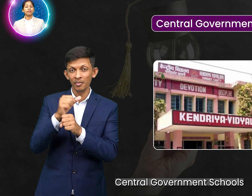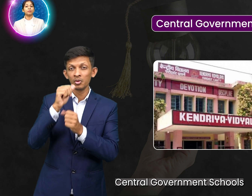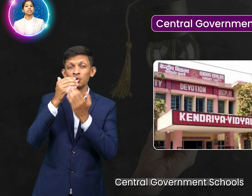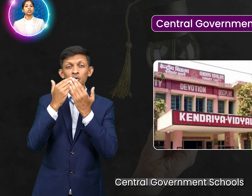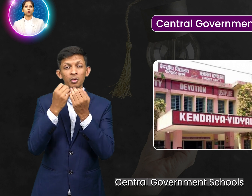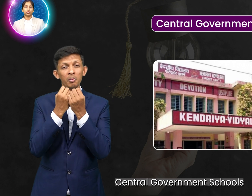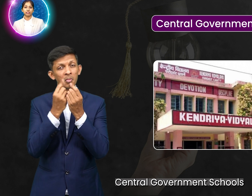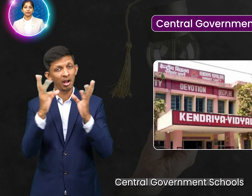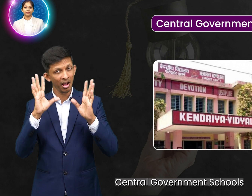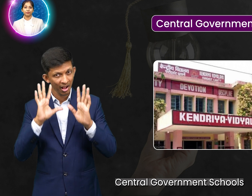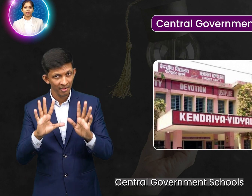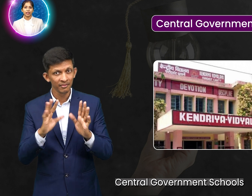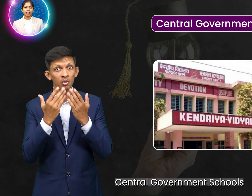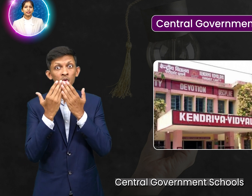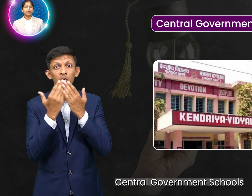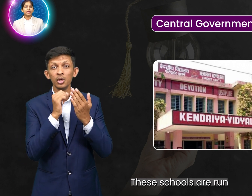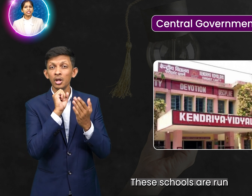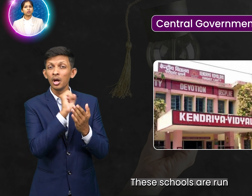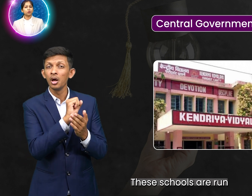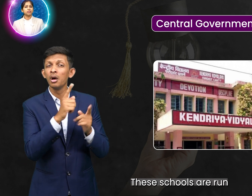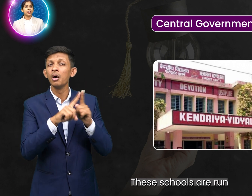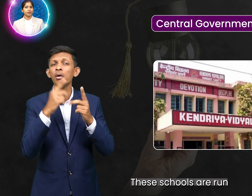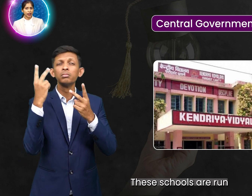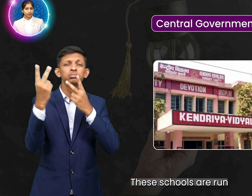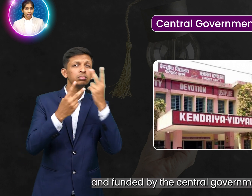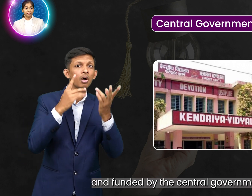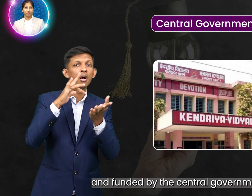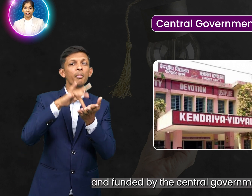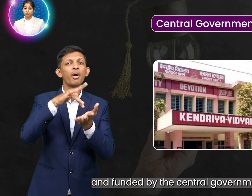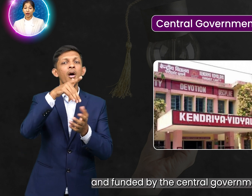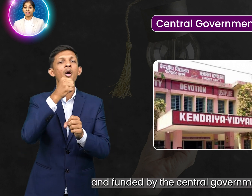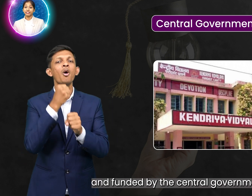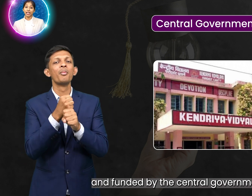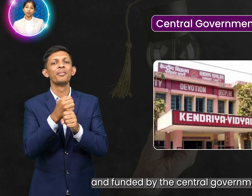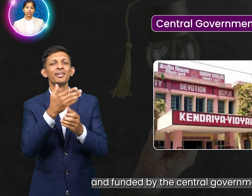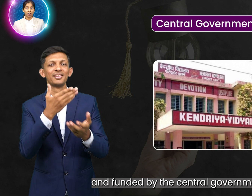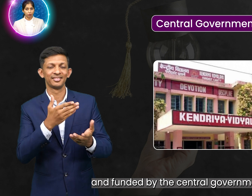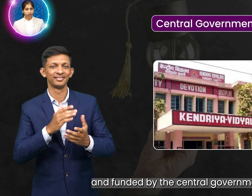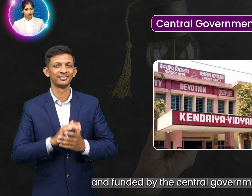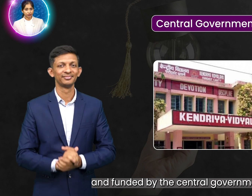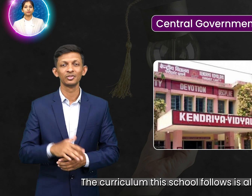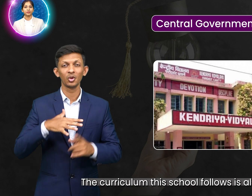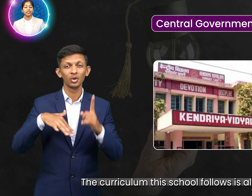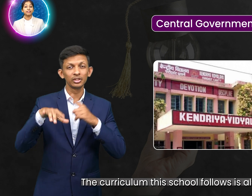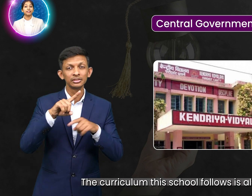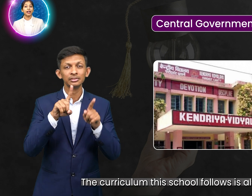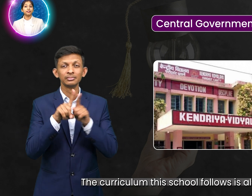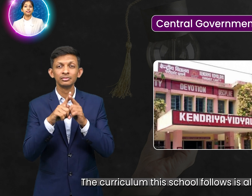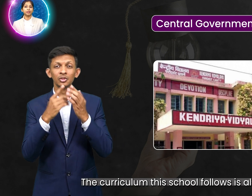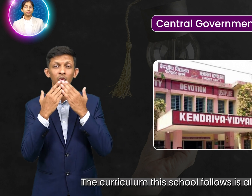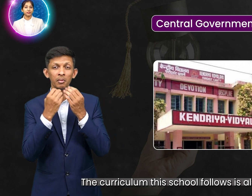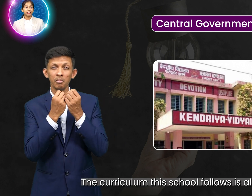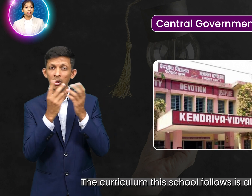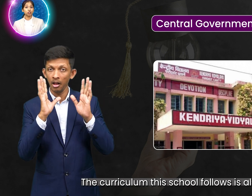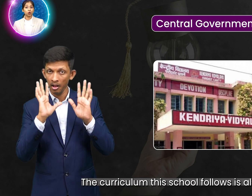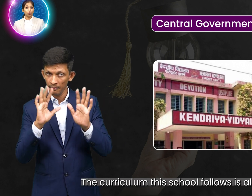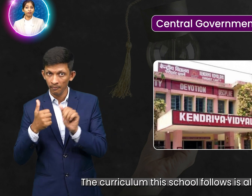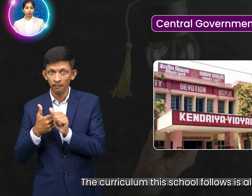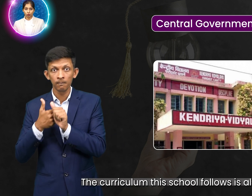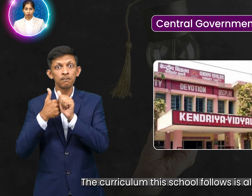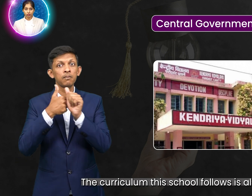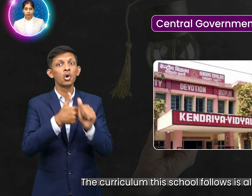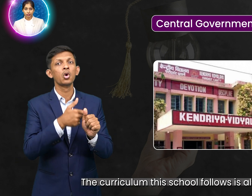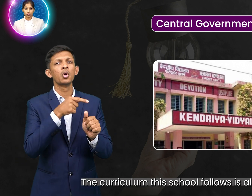Central government schools. These schools are run and funded by the central government. The curriculum the